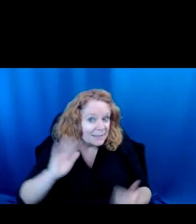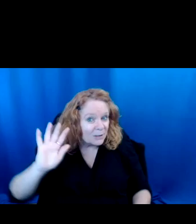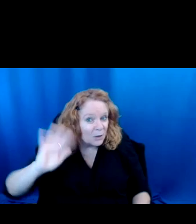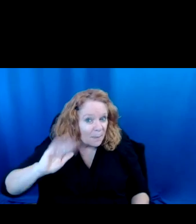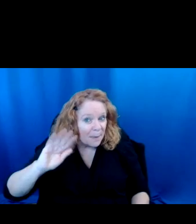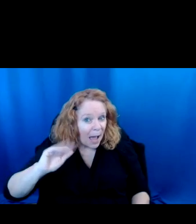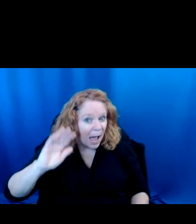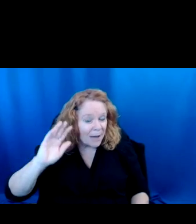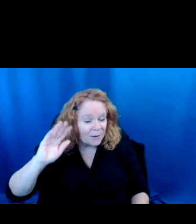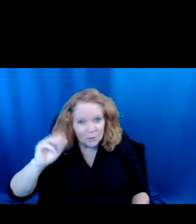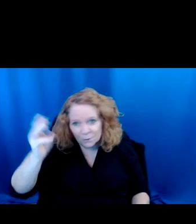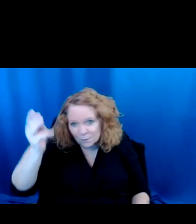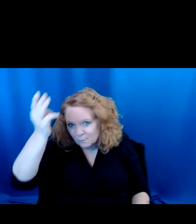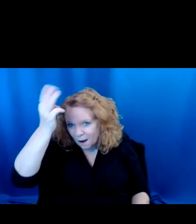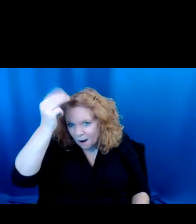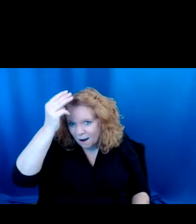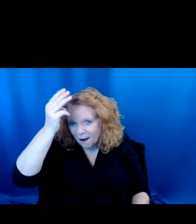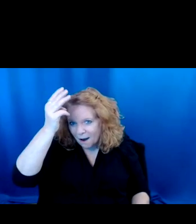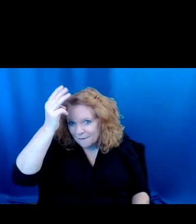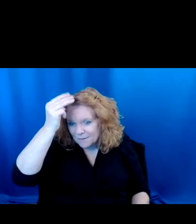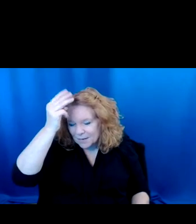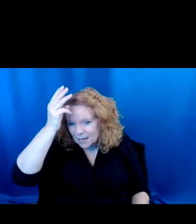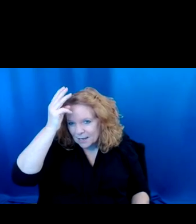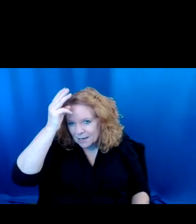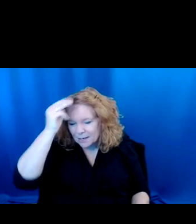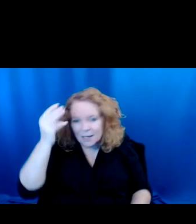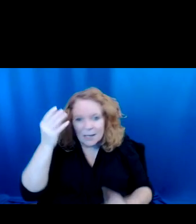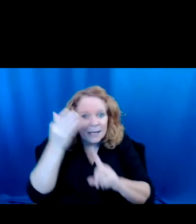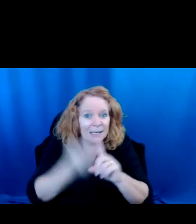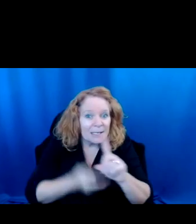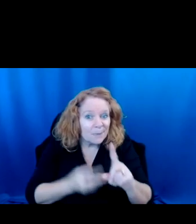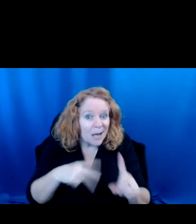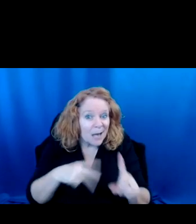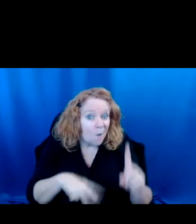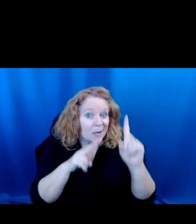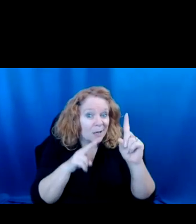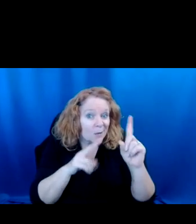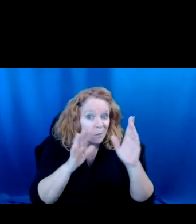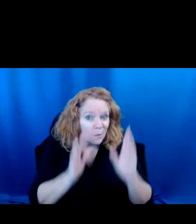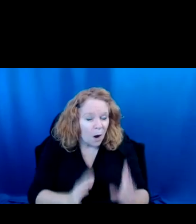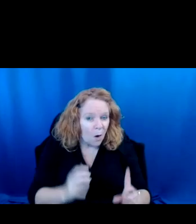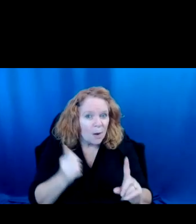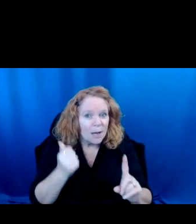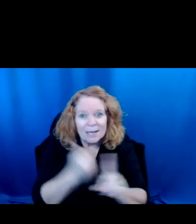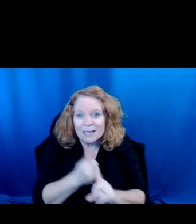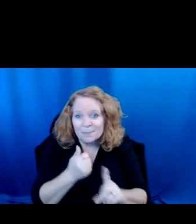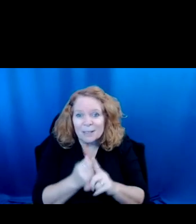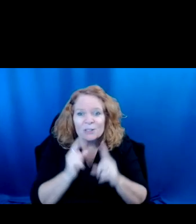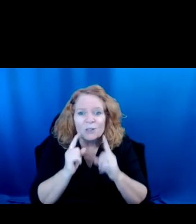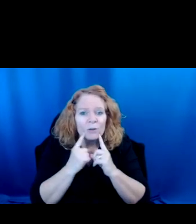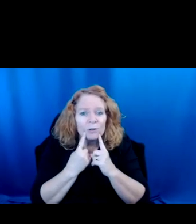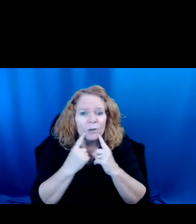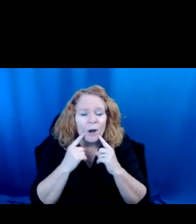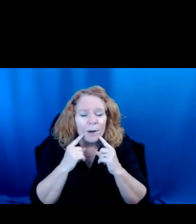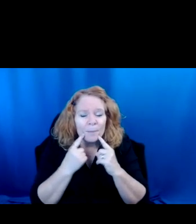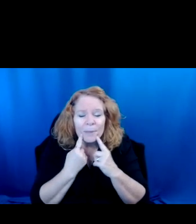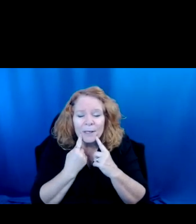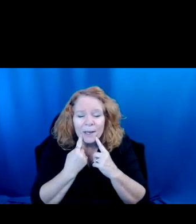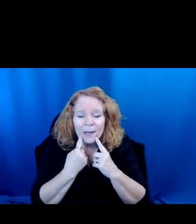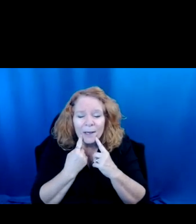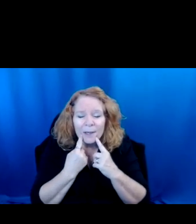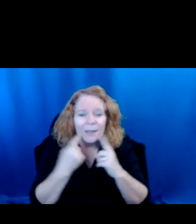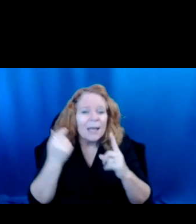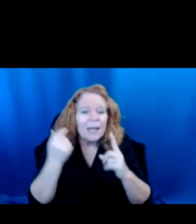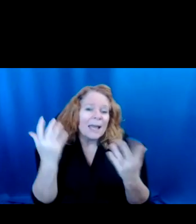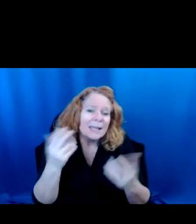wave goodbye to Marvin. He's been our hero. He's been so charming.